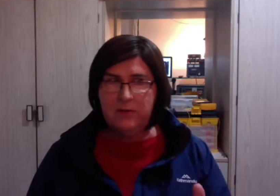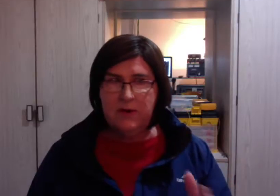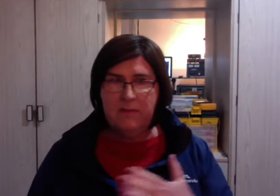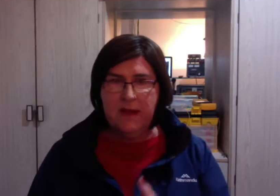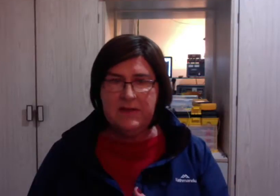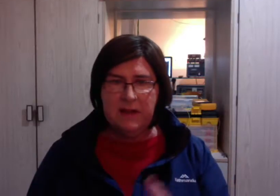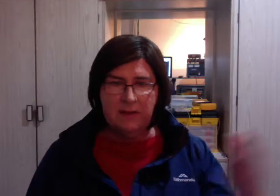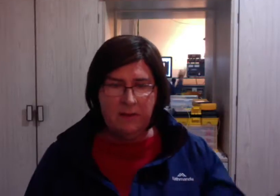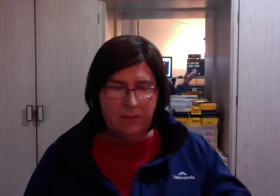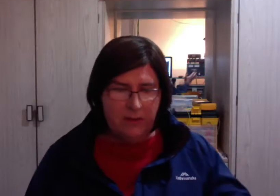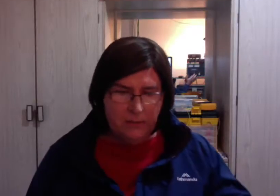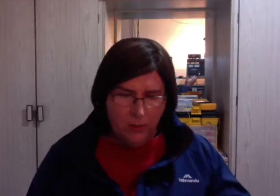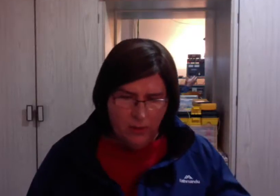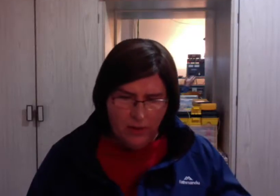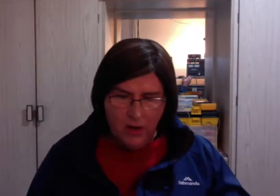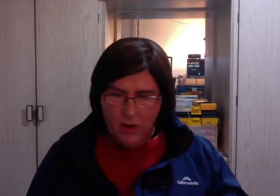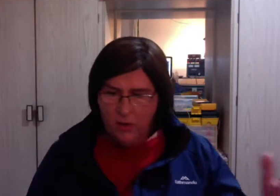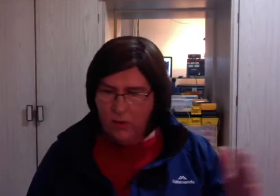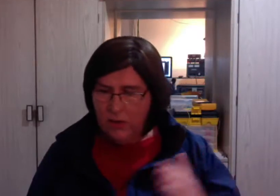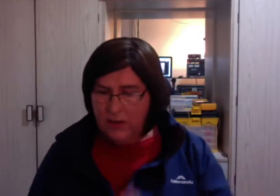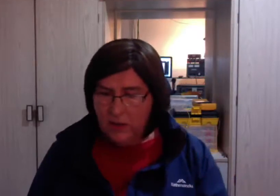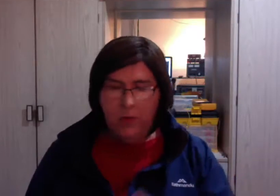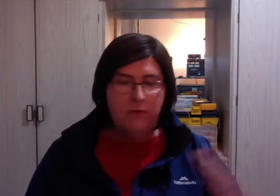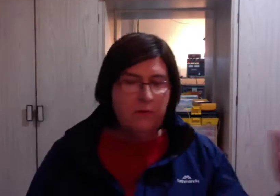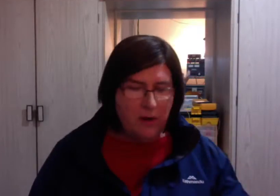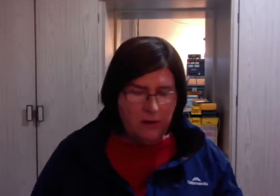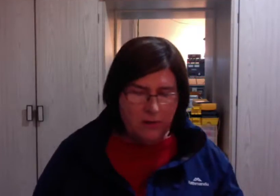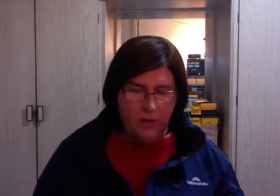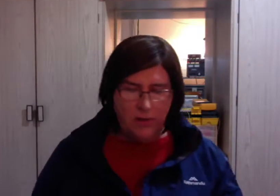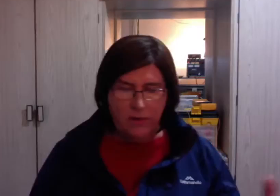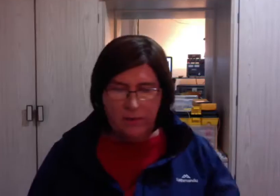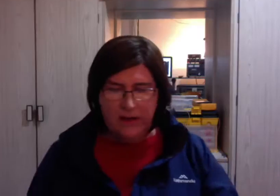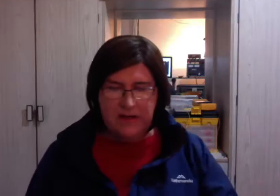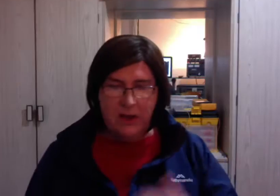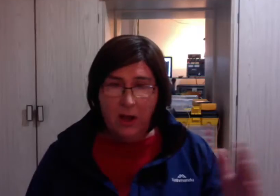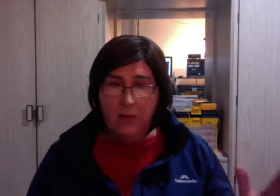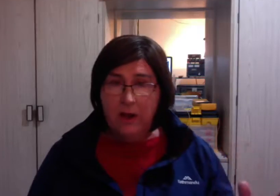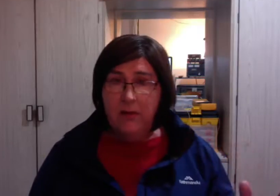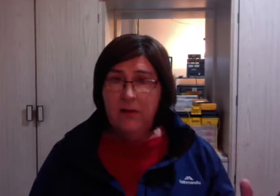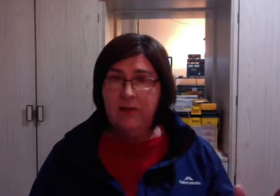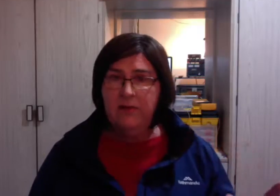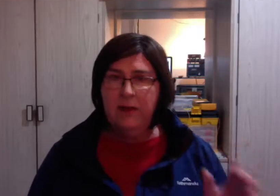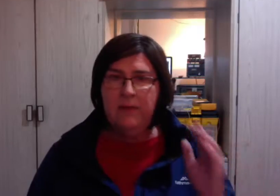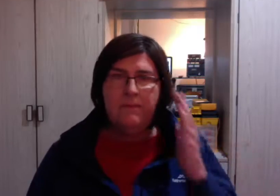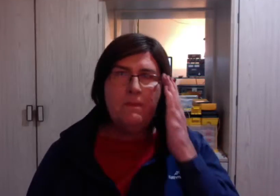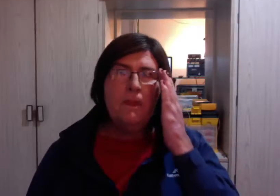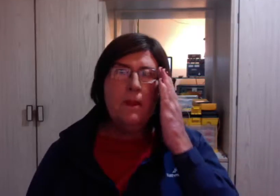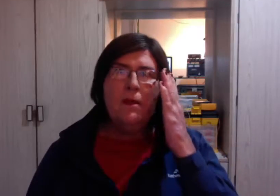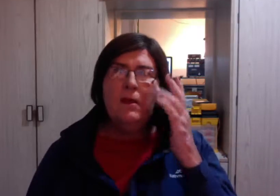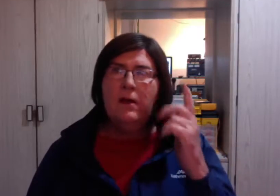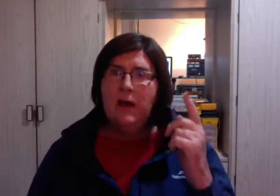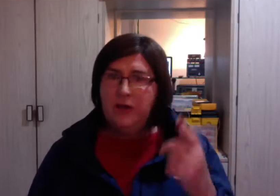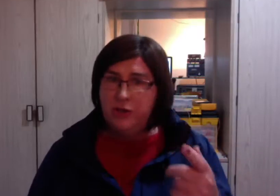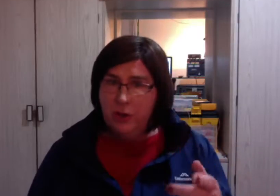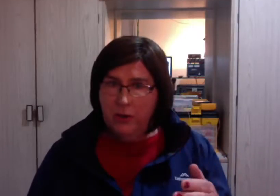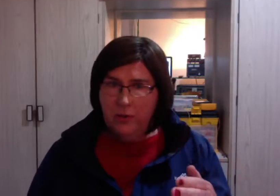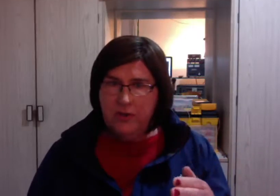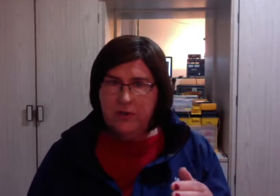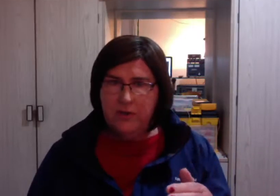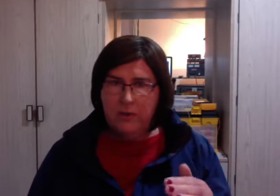between Mount Dare and Purneybore, or the Gibb River Road, or the Plenty Highway, where there's a chert, which is the rock